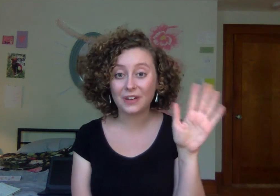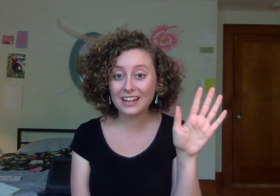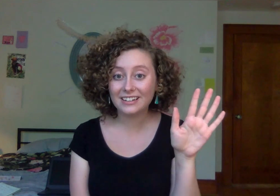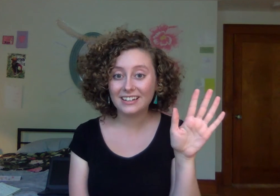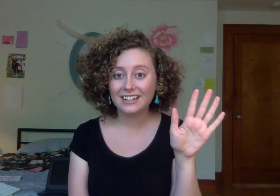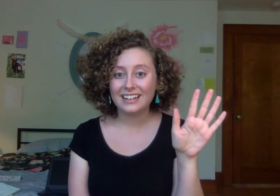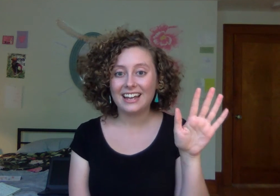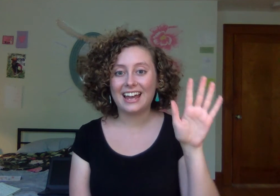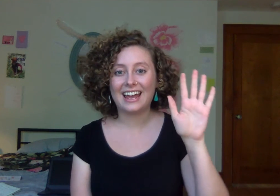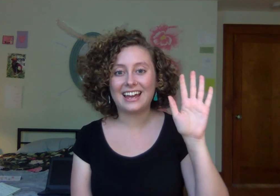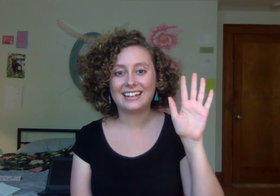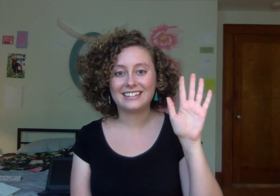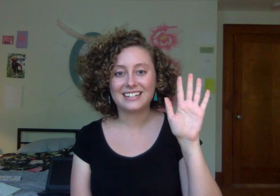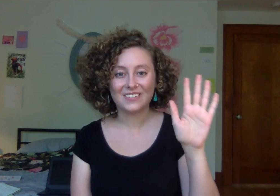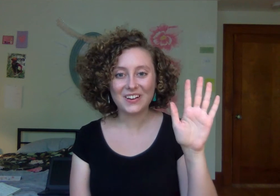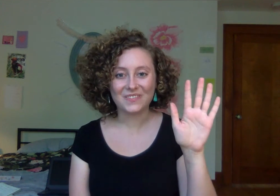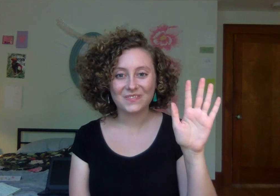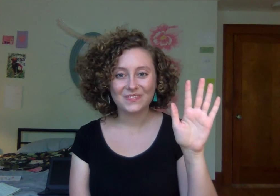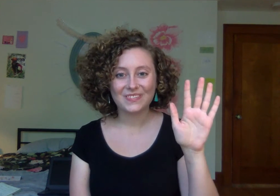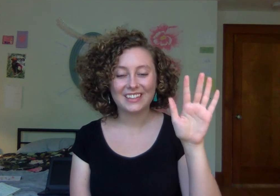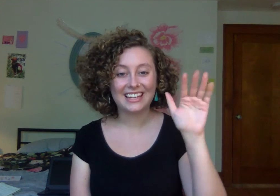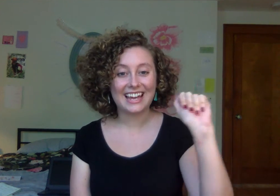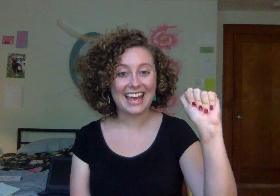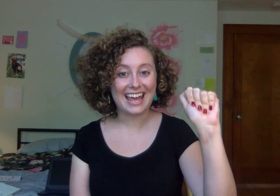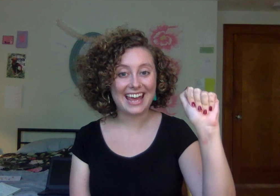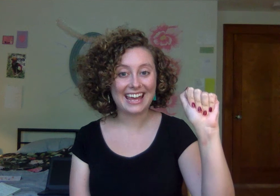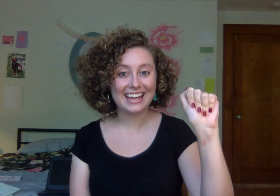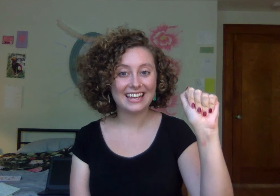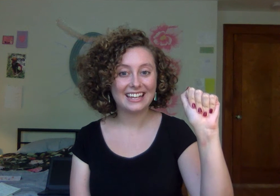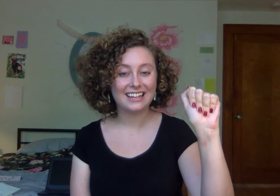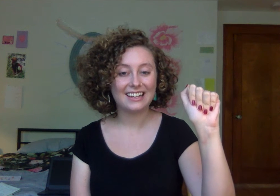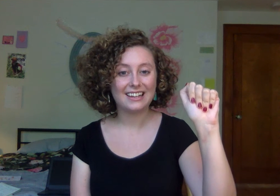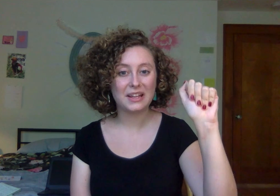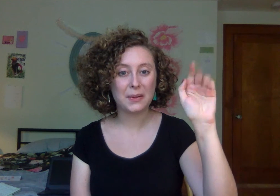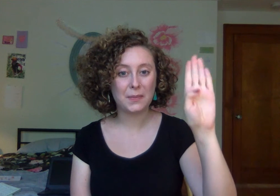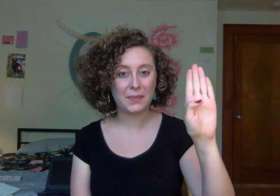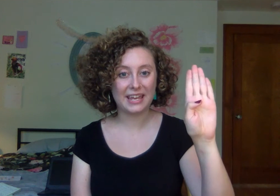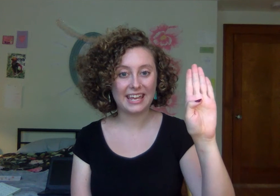write. And here we go. A, B,